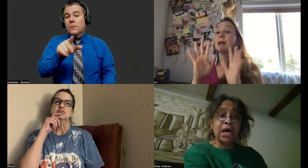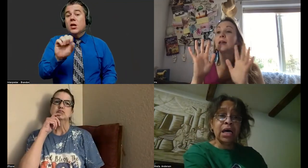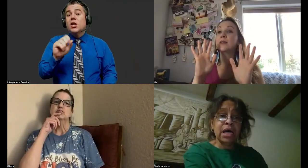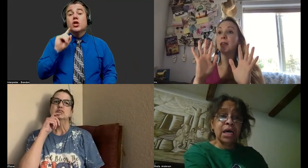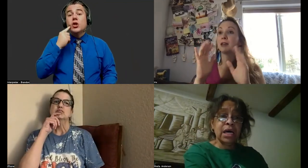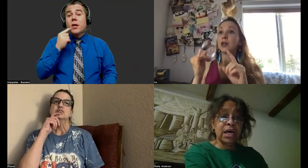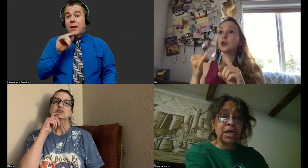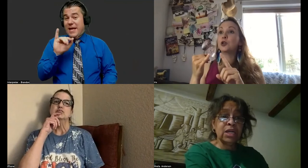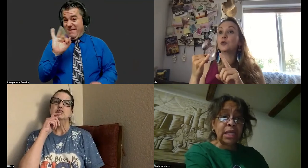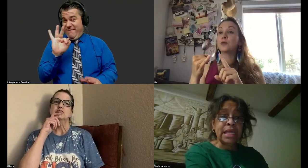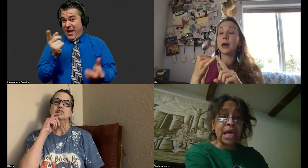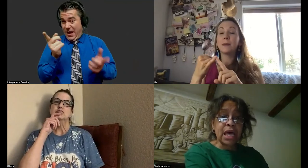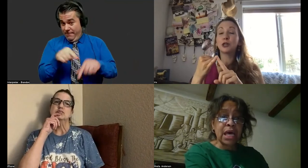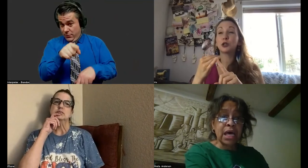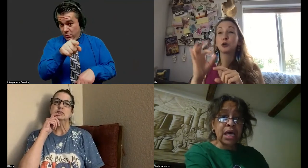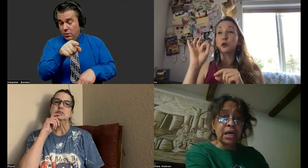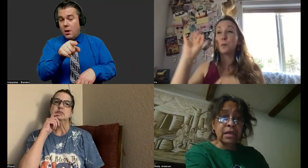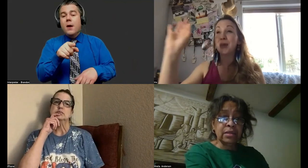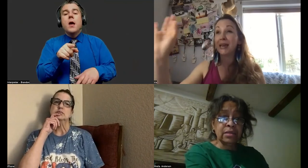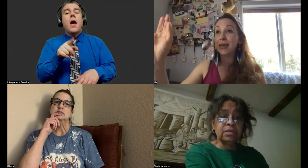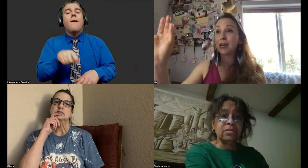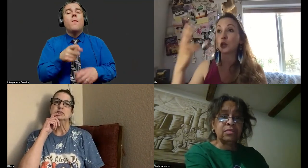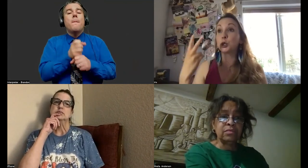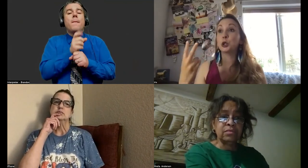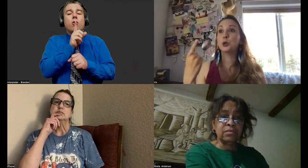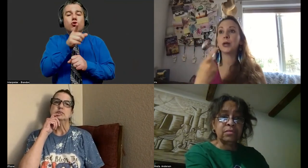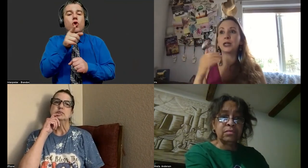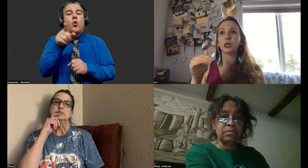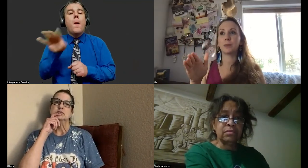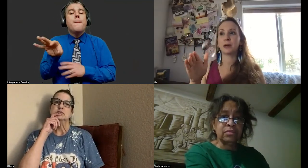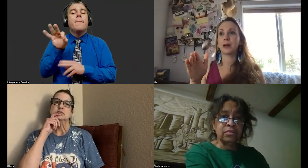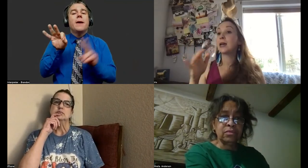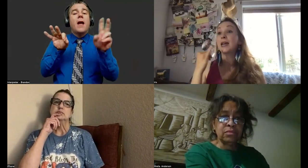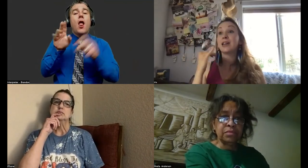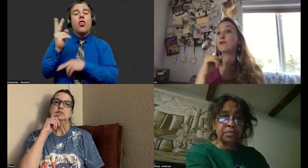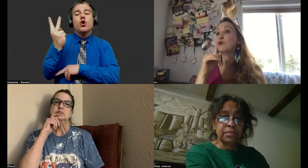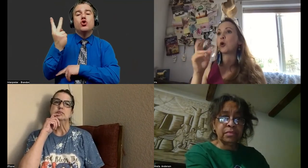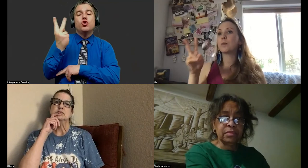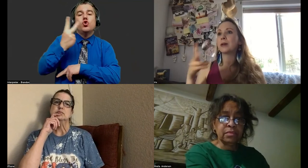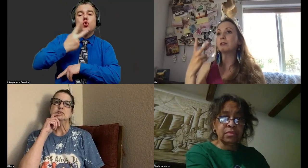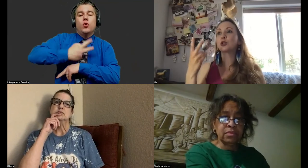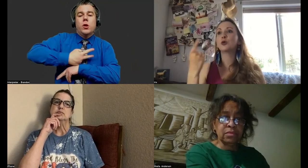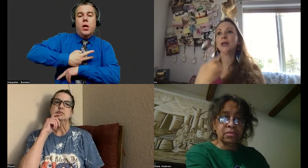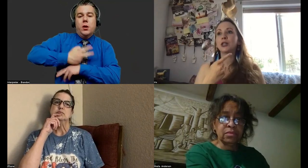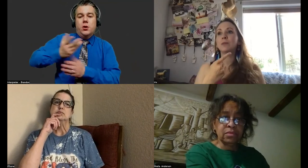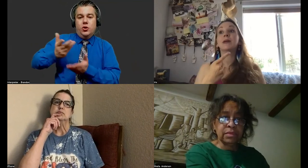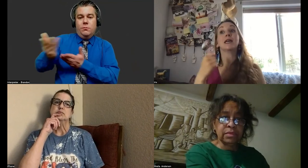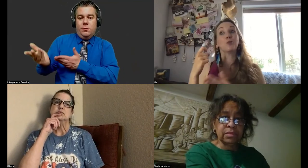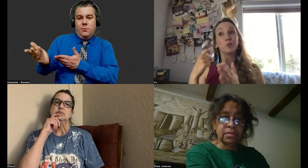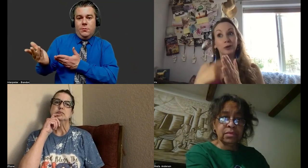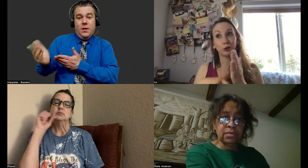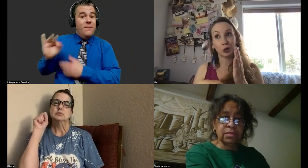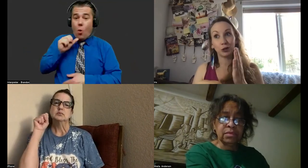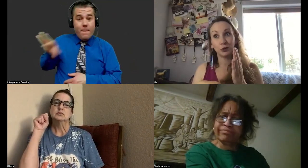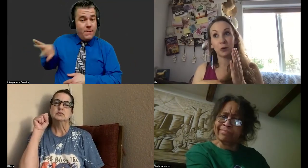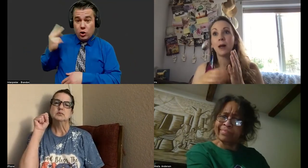happened, then you've got to make sure you pick the 2-day shipping. If you don't pick the 2-day shipping,